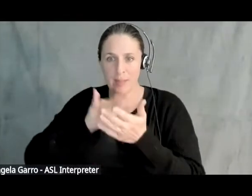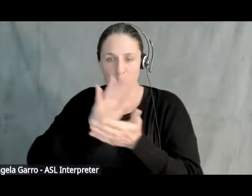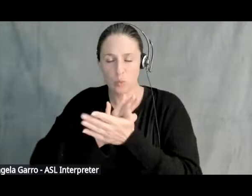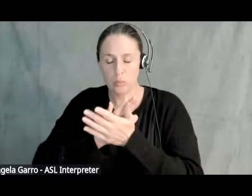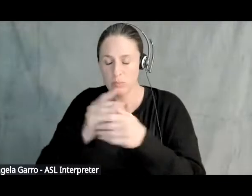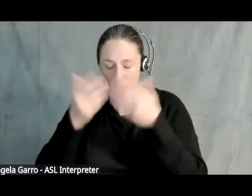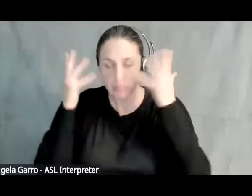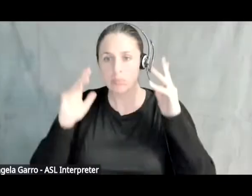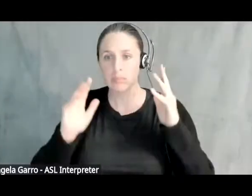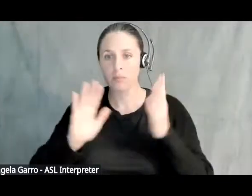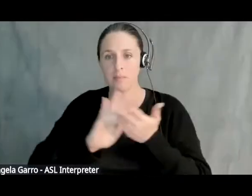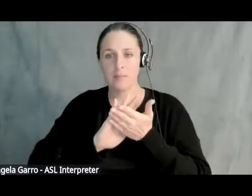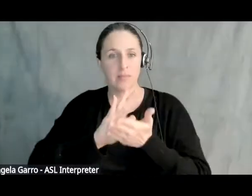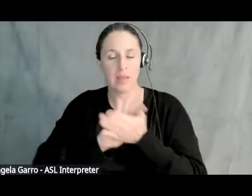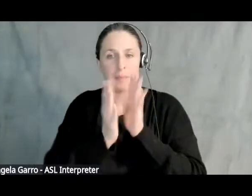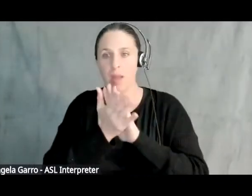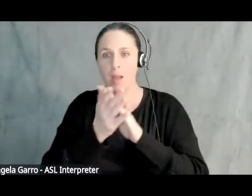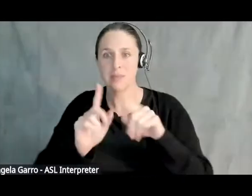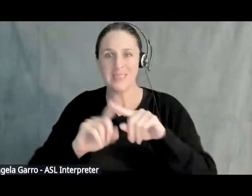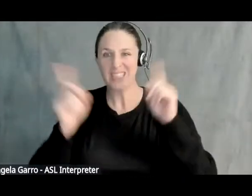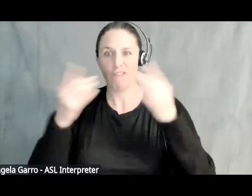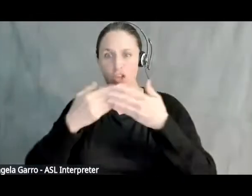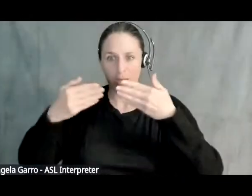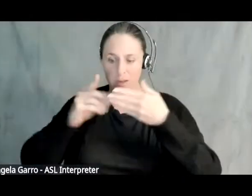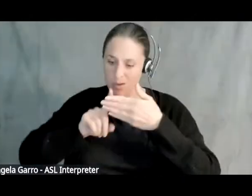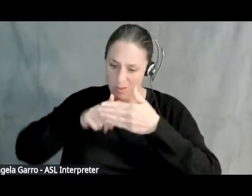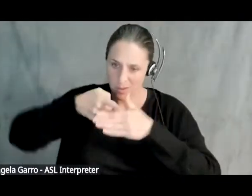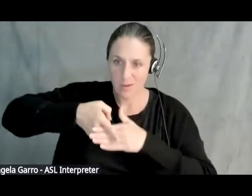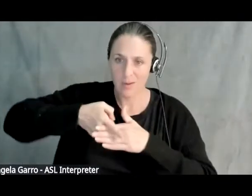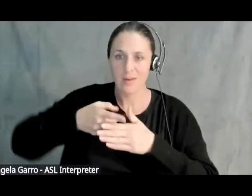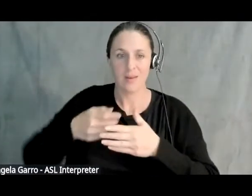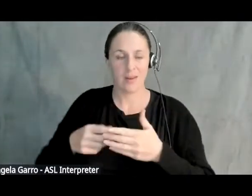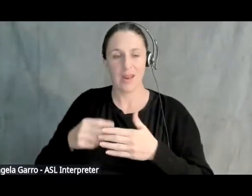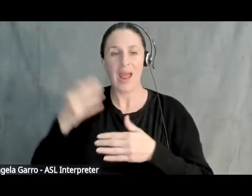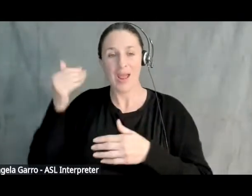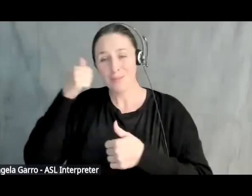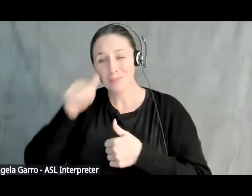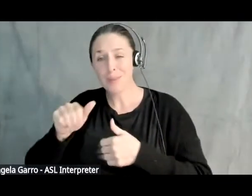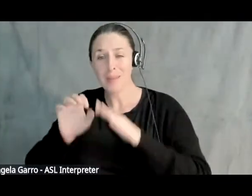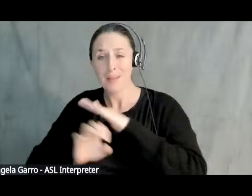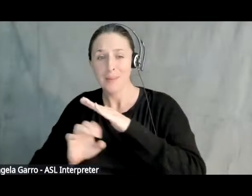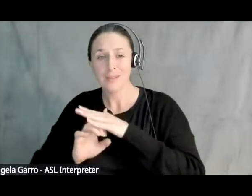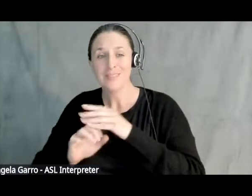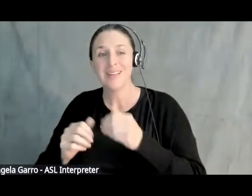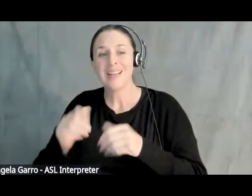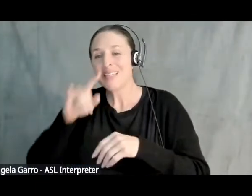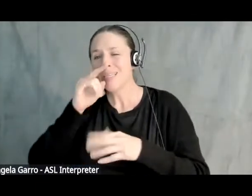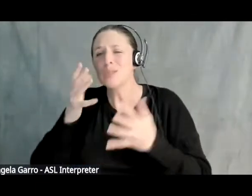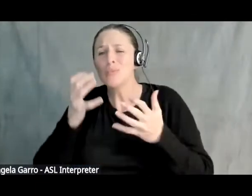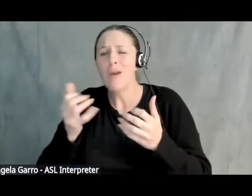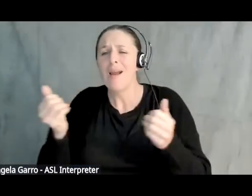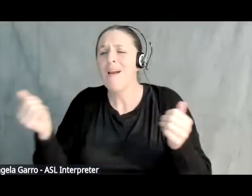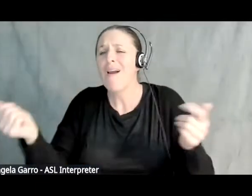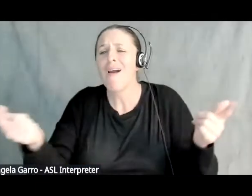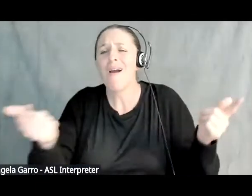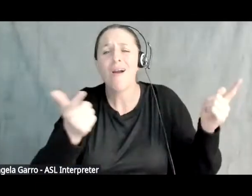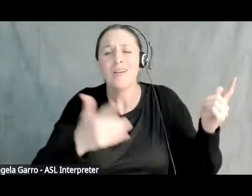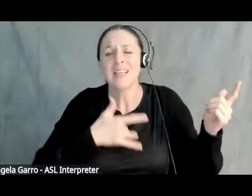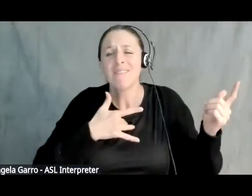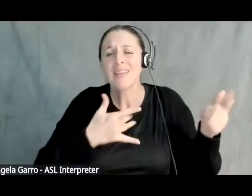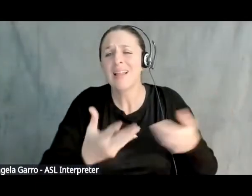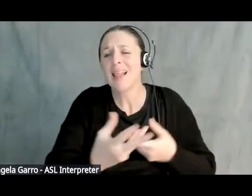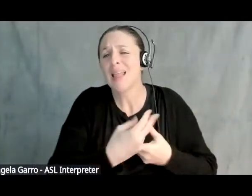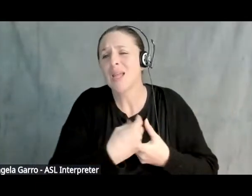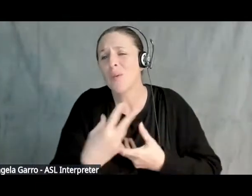they just become different. I remember in elementary school the kids wanted everybody to feel included, right? If you talk about a birthday